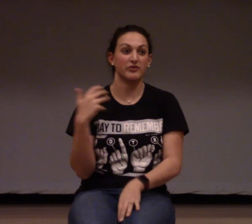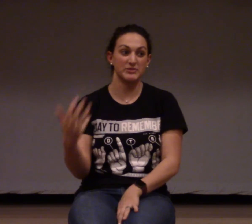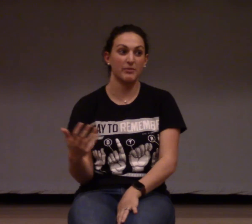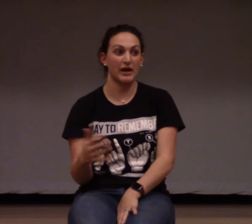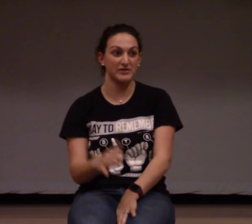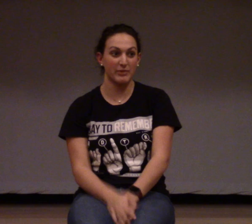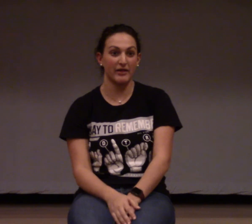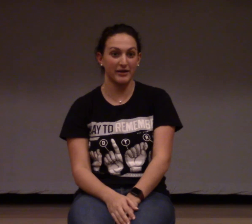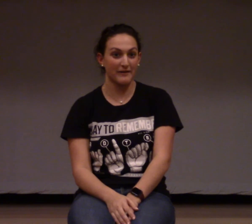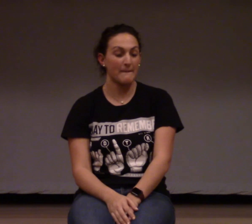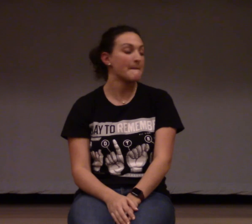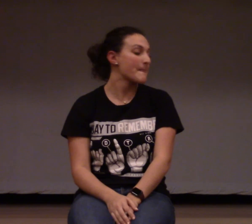someone else spelling.